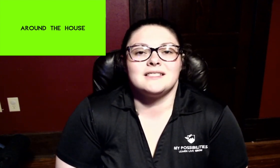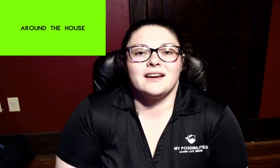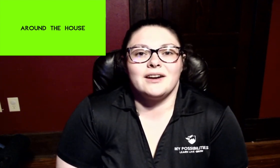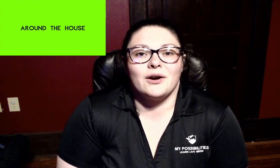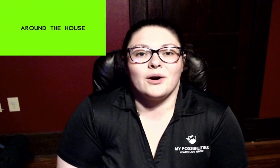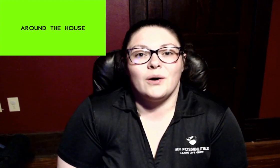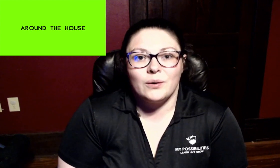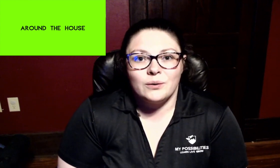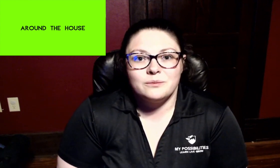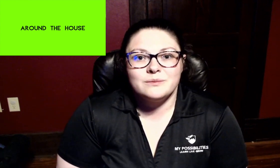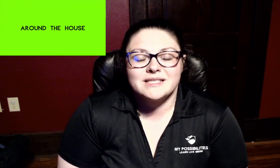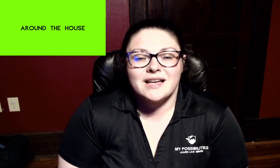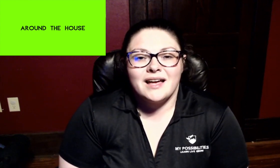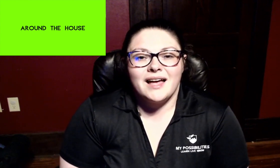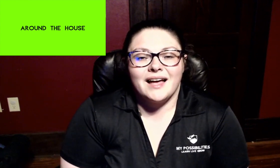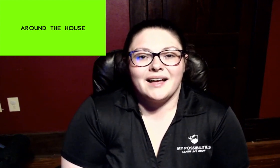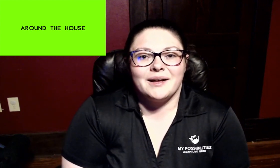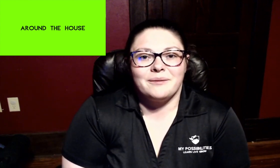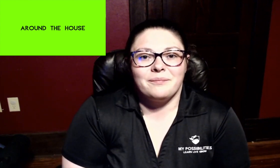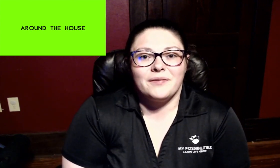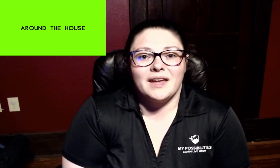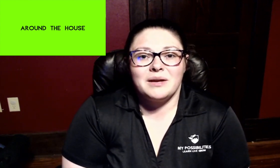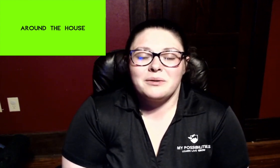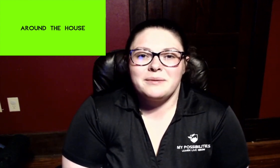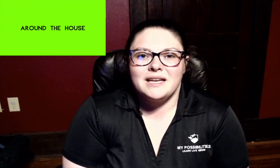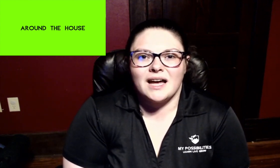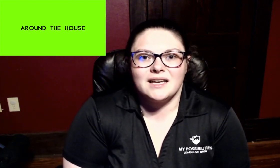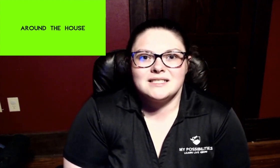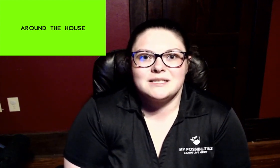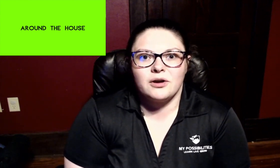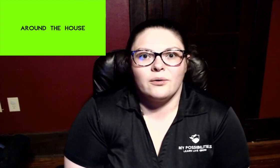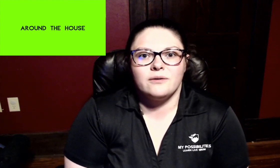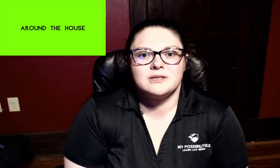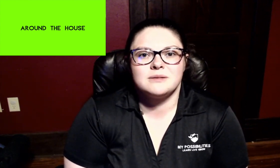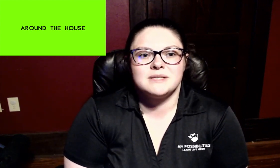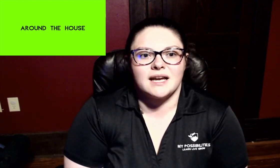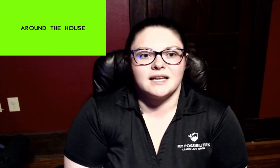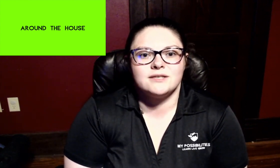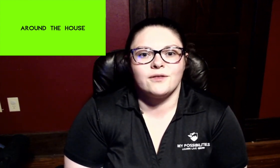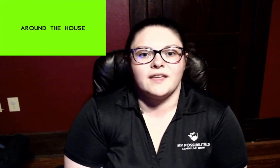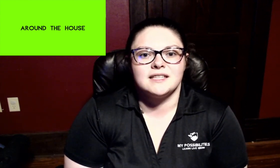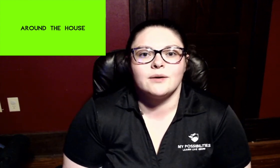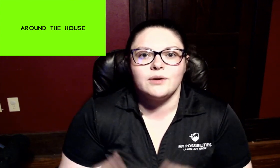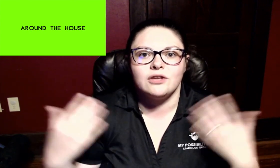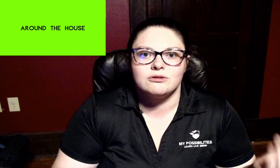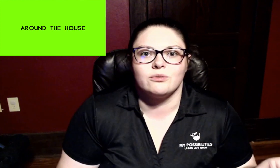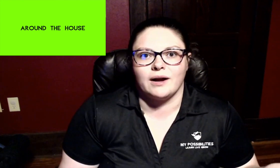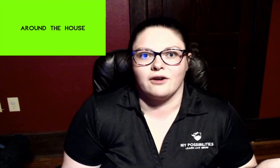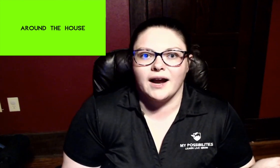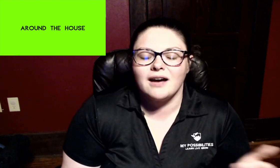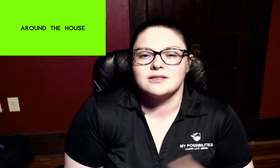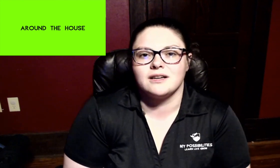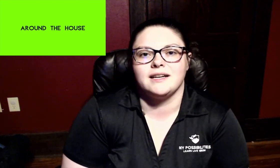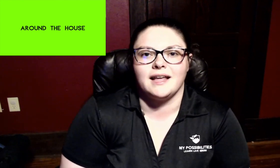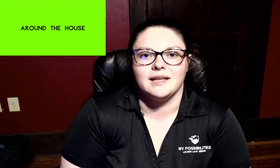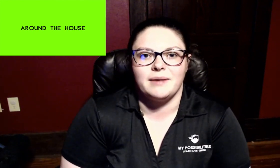in our homes, that it would be nice to go over some signs for things that we use around our house on a daily